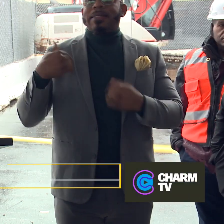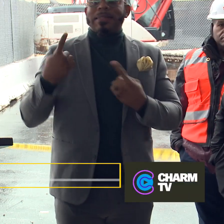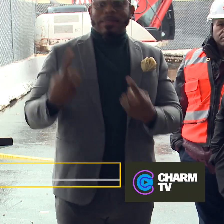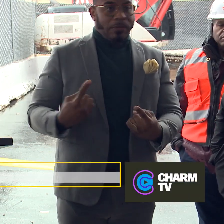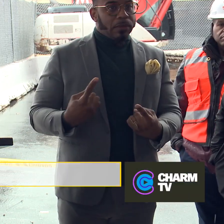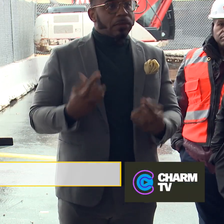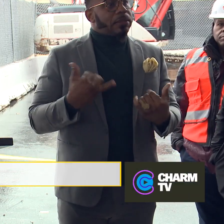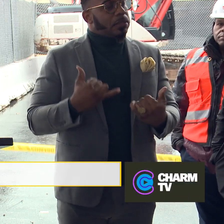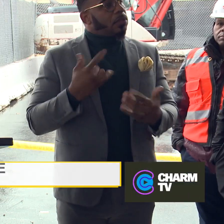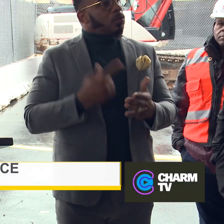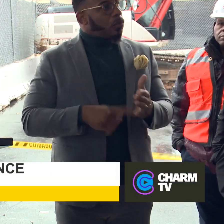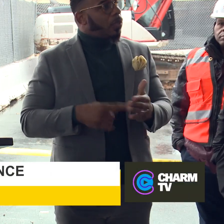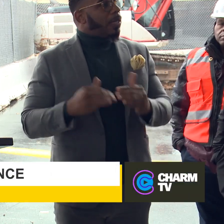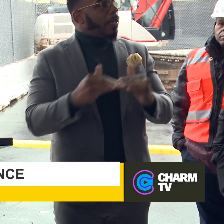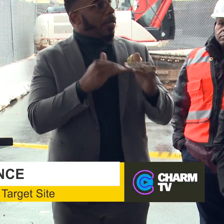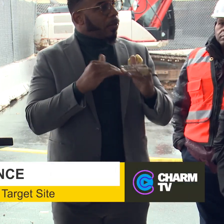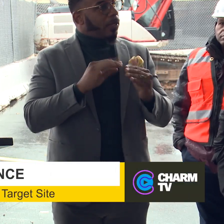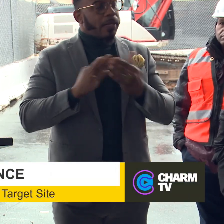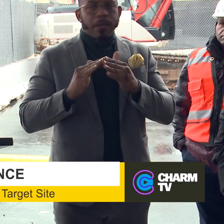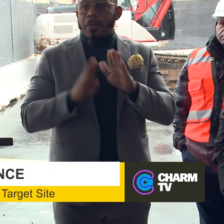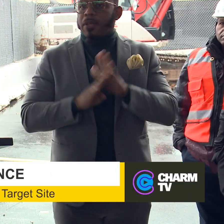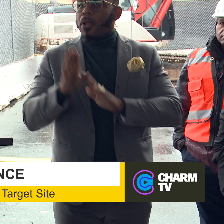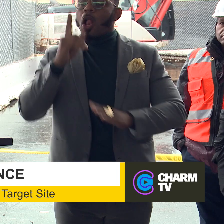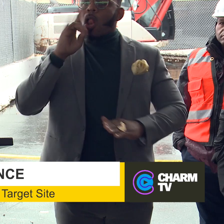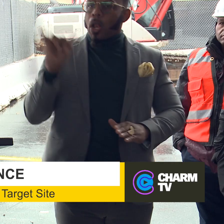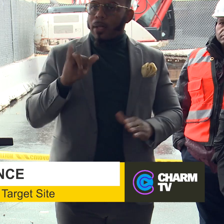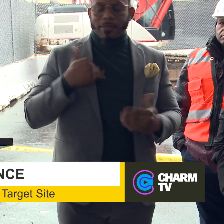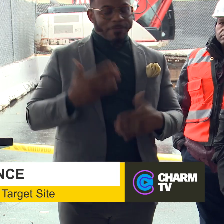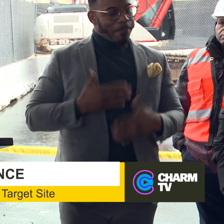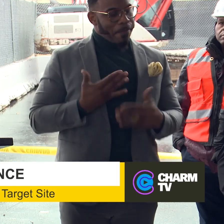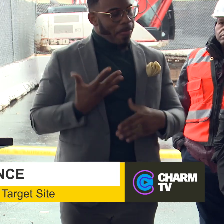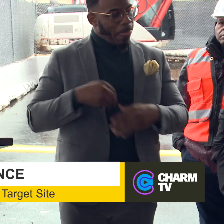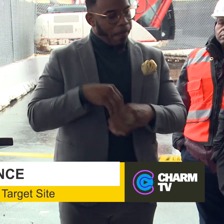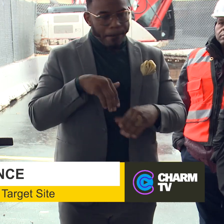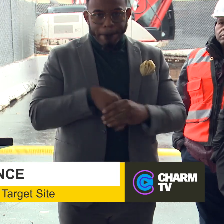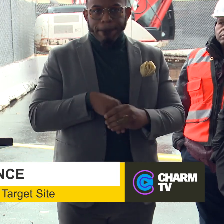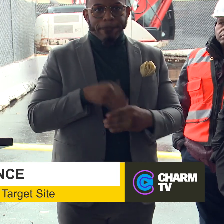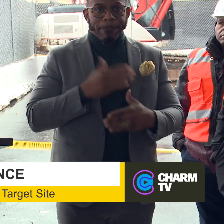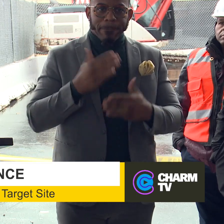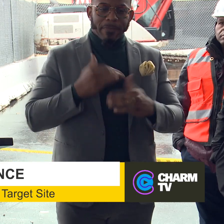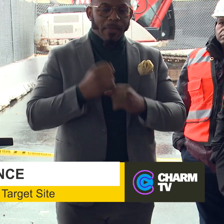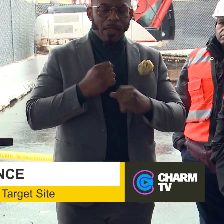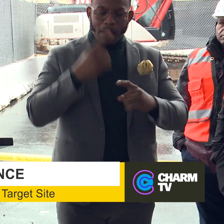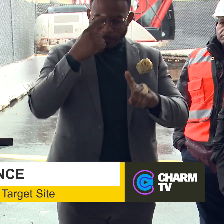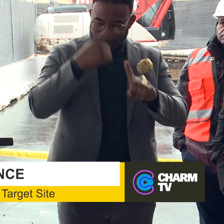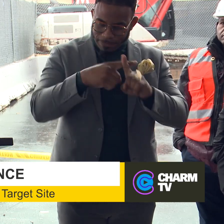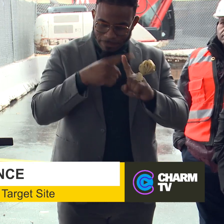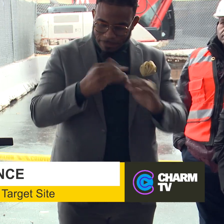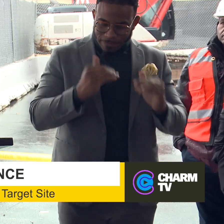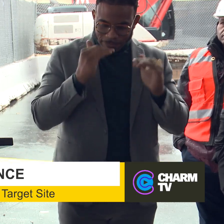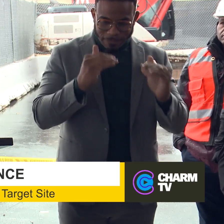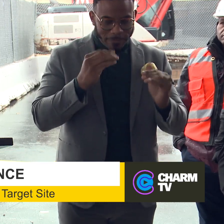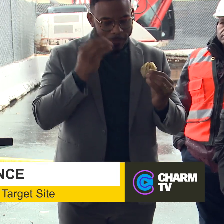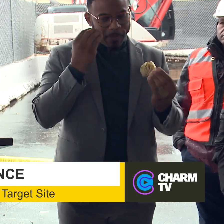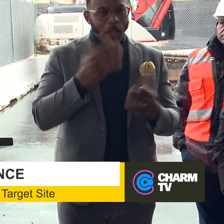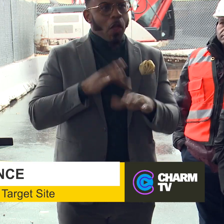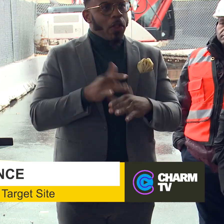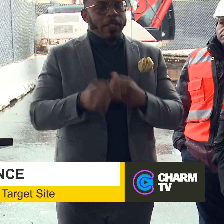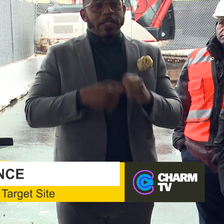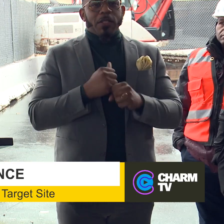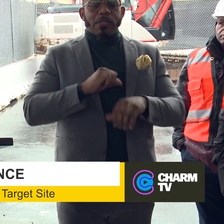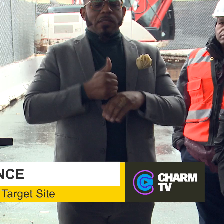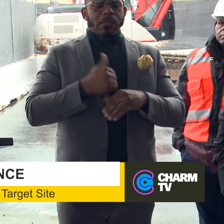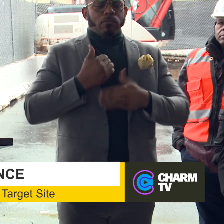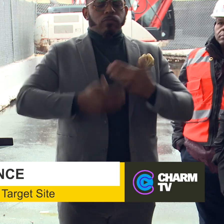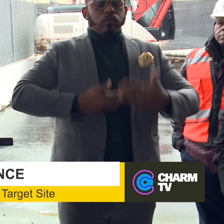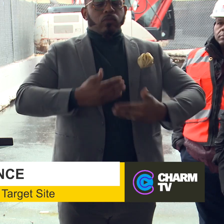then. This is what equitable neighborhood development looks like, and I'm glad that we're ending the year on a high note. Earlier this year, we set